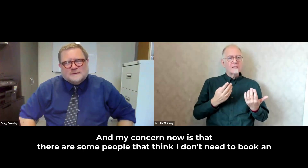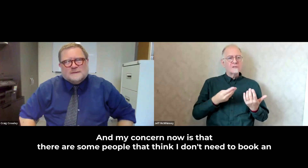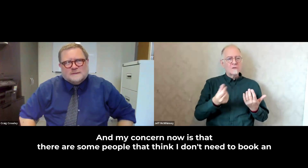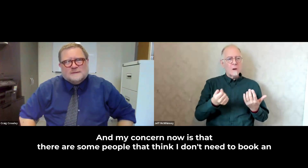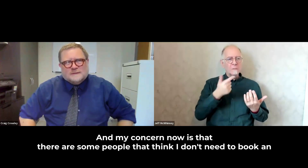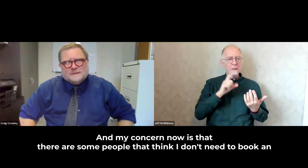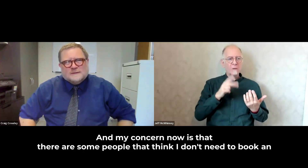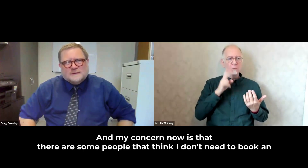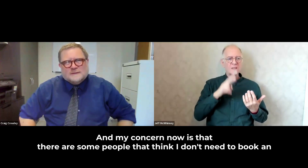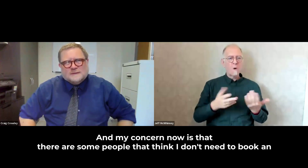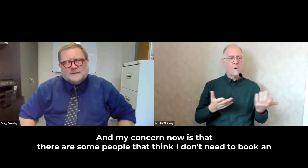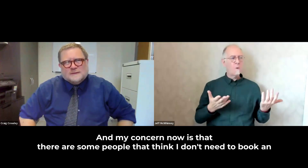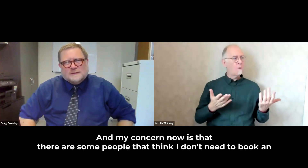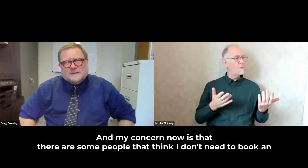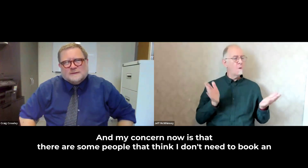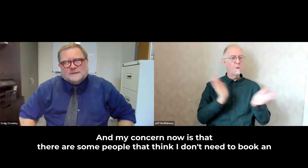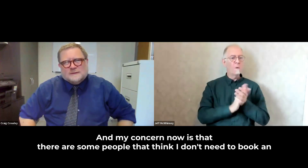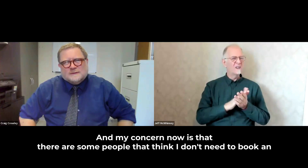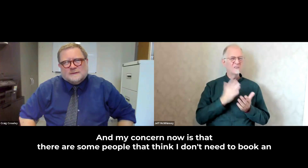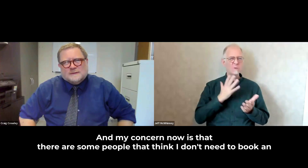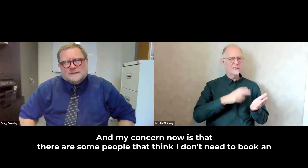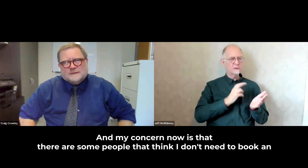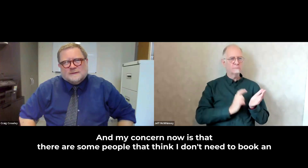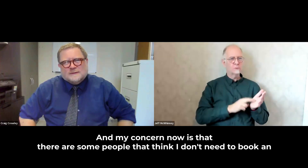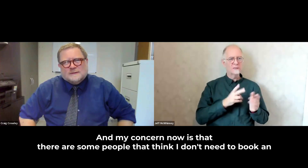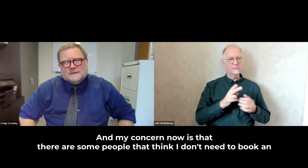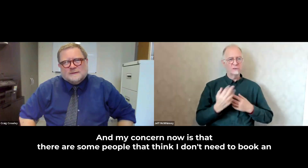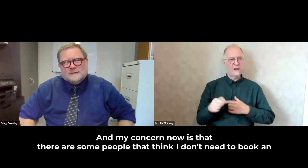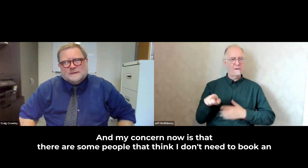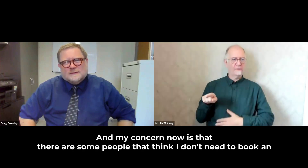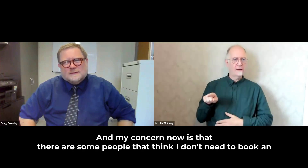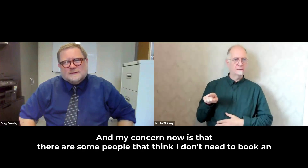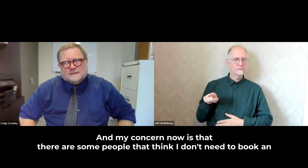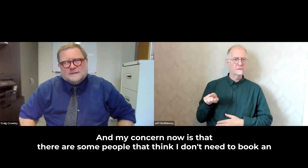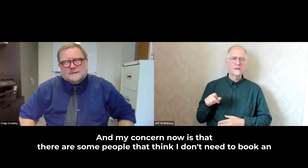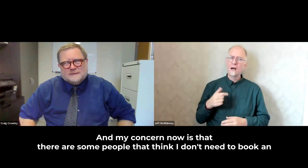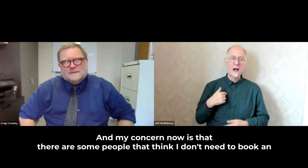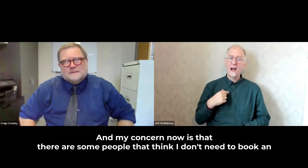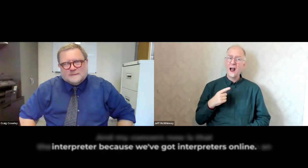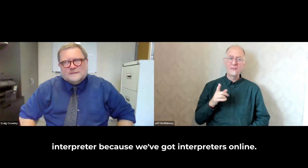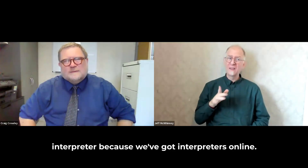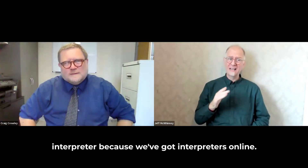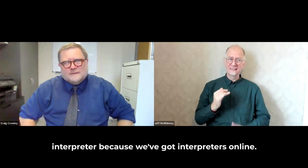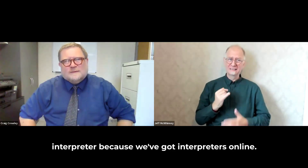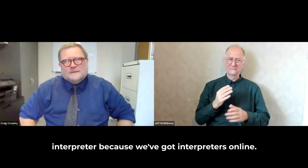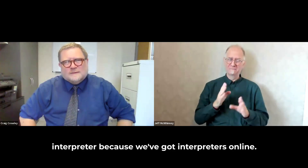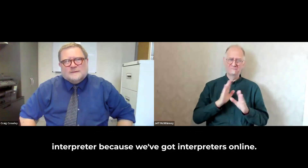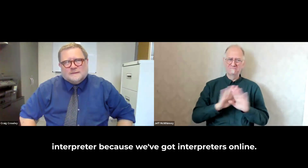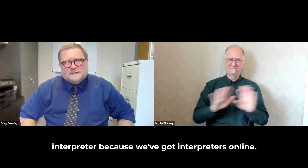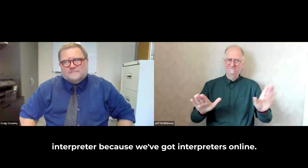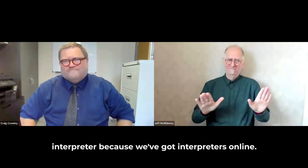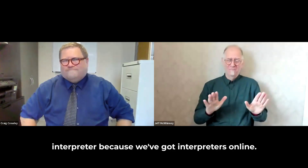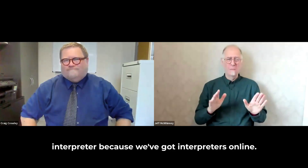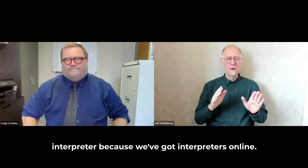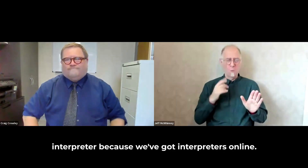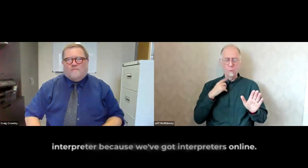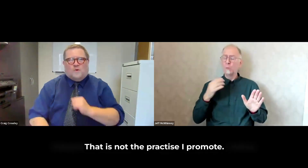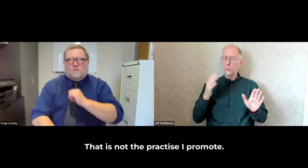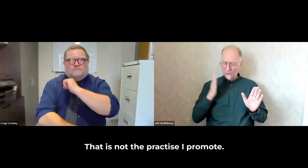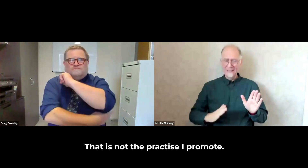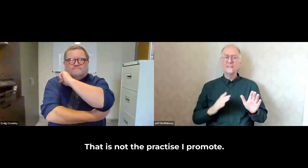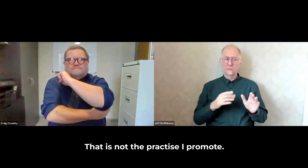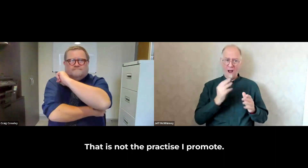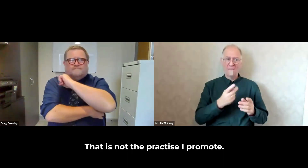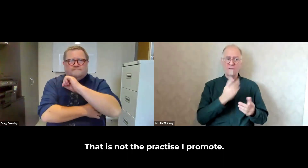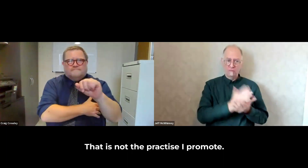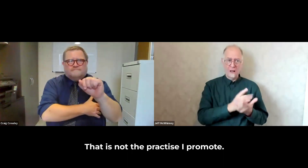my concern now is that there are some people that think, I don't need to book an interpreter because we've got interpreters online.